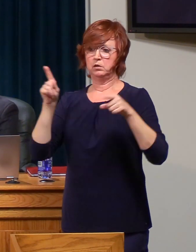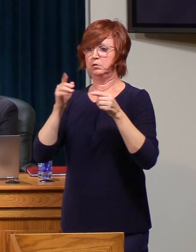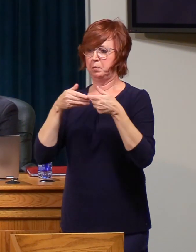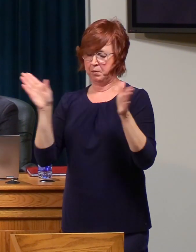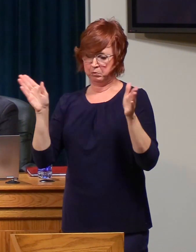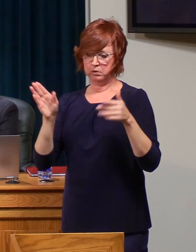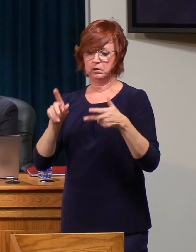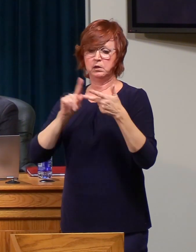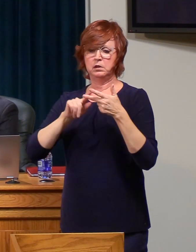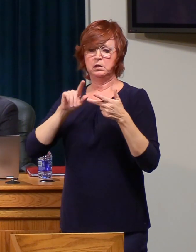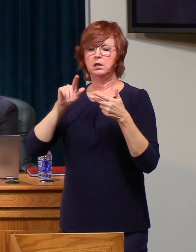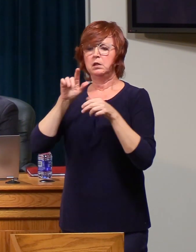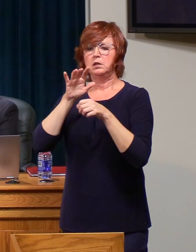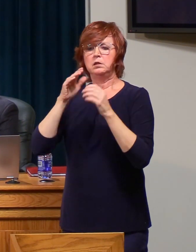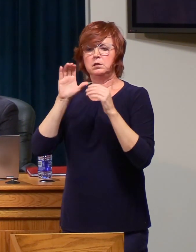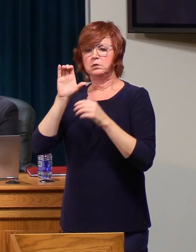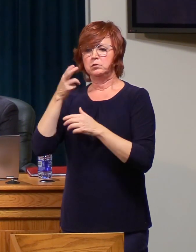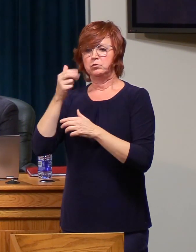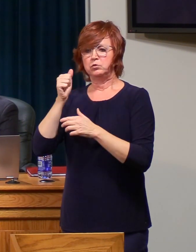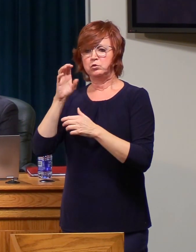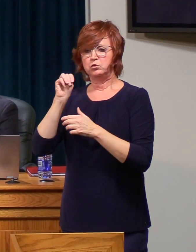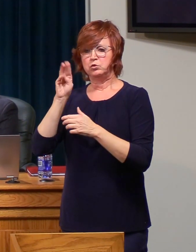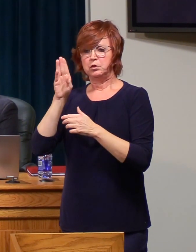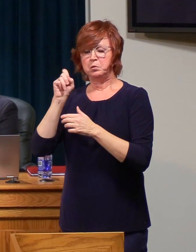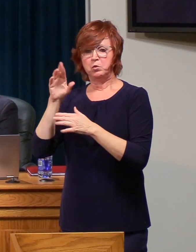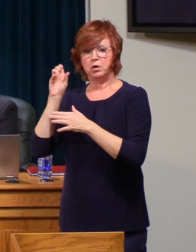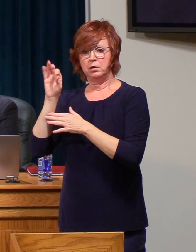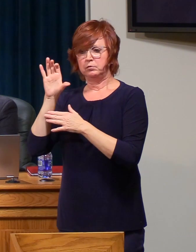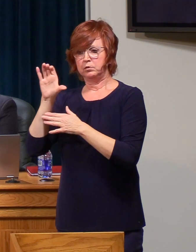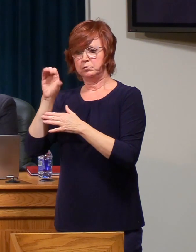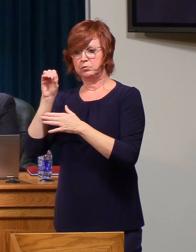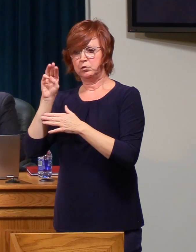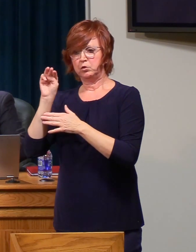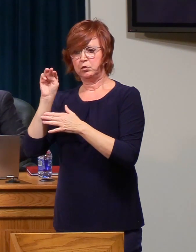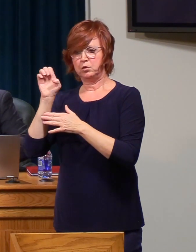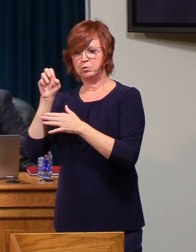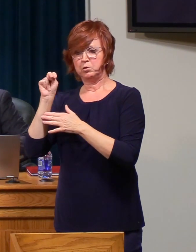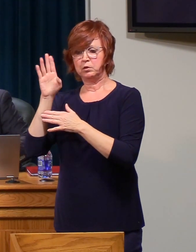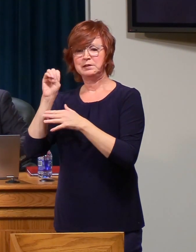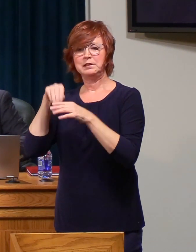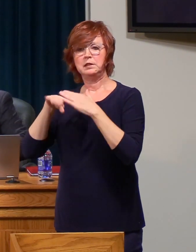local chambers of commerce for dissemination to their chamber membership.